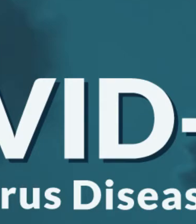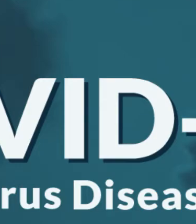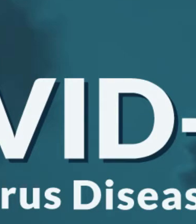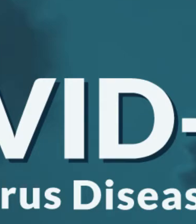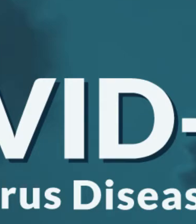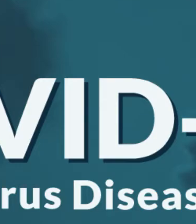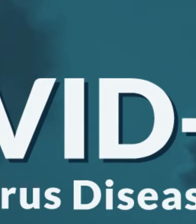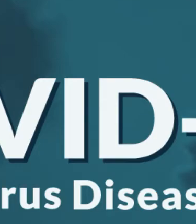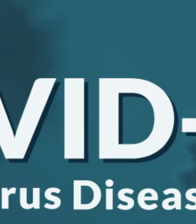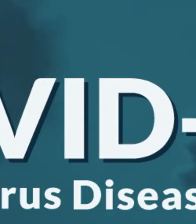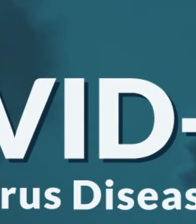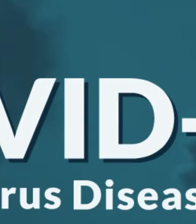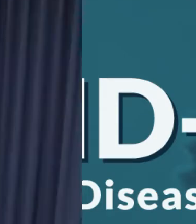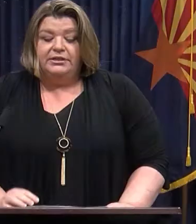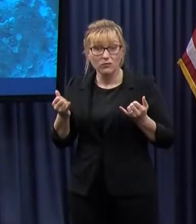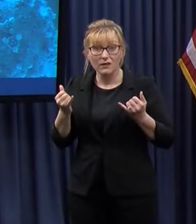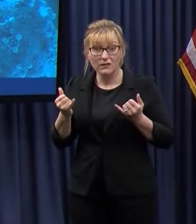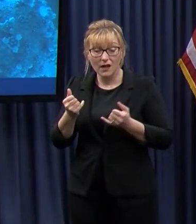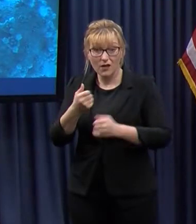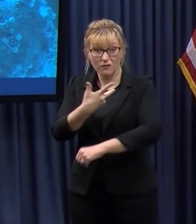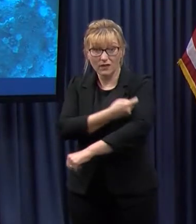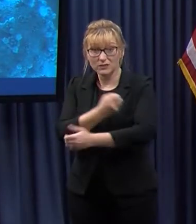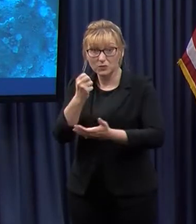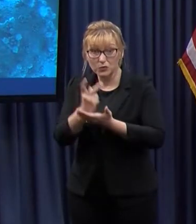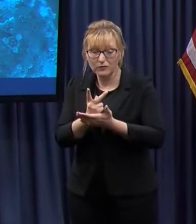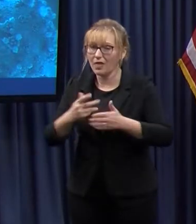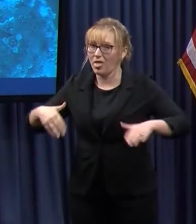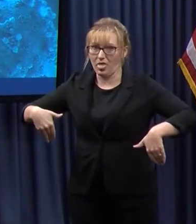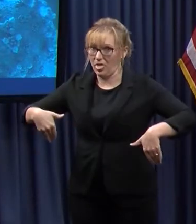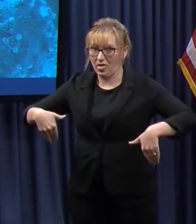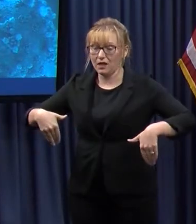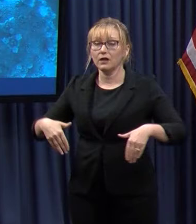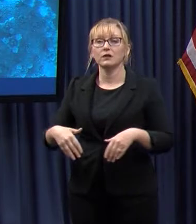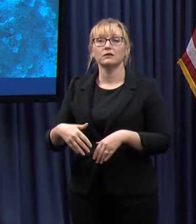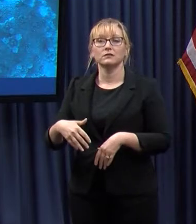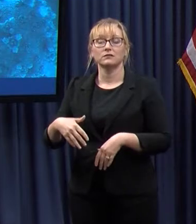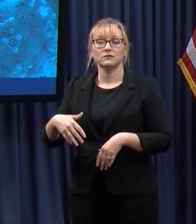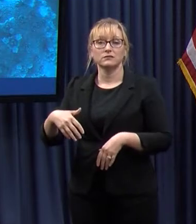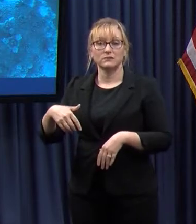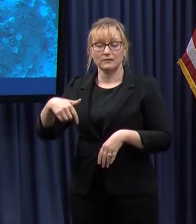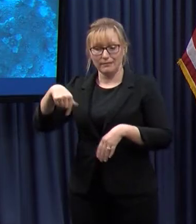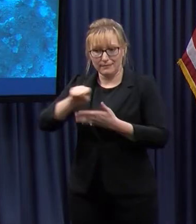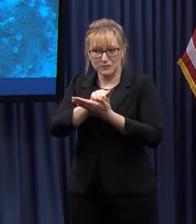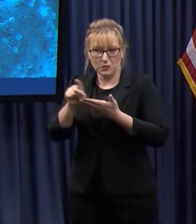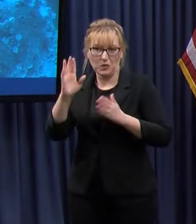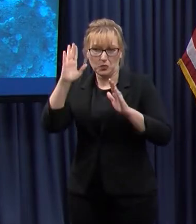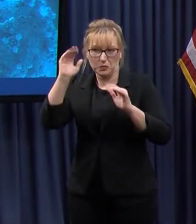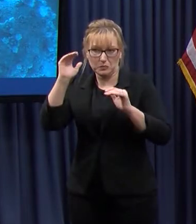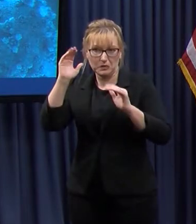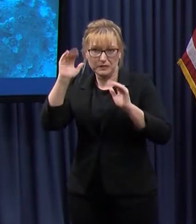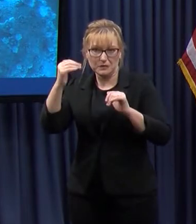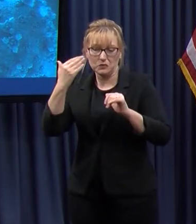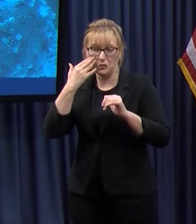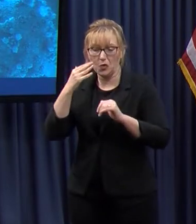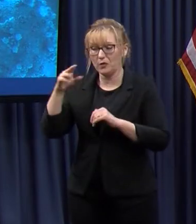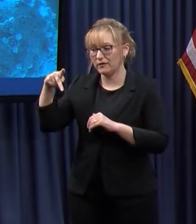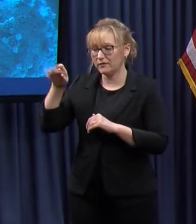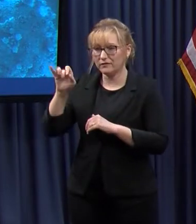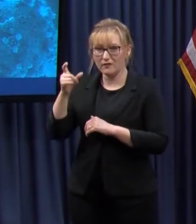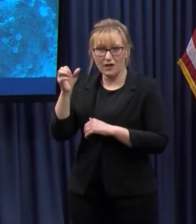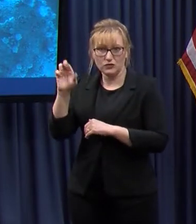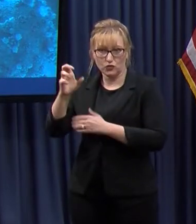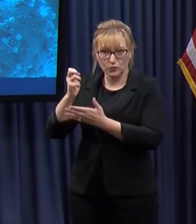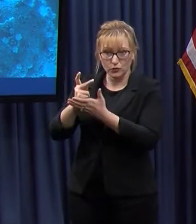No vaccine has been approved yet, but we do expect to know if Pfizer is approved this week and Moderna next